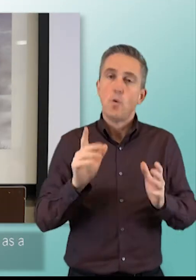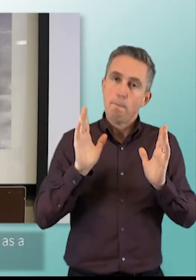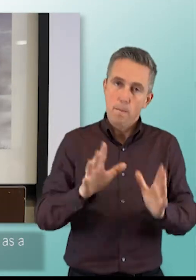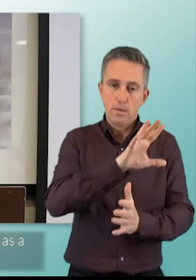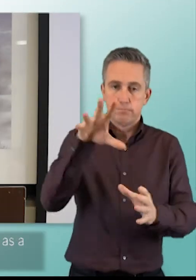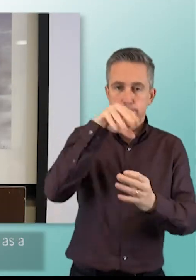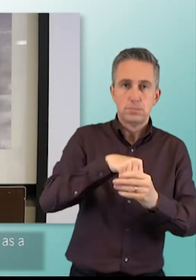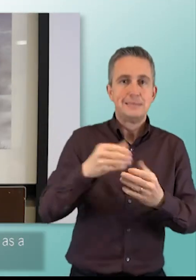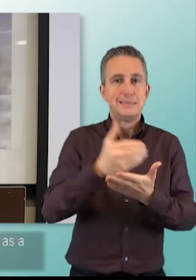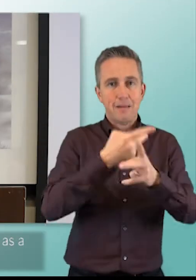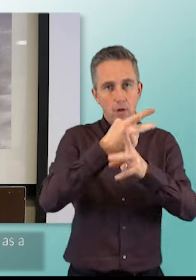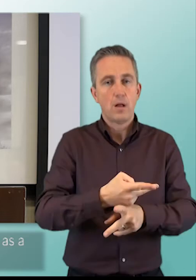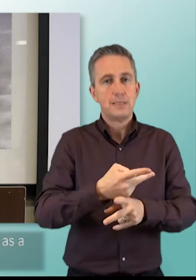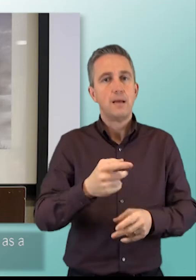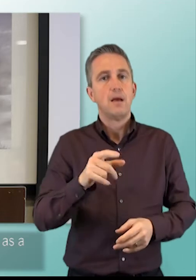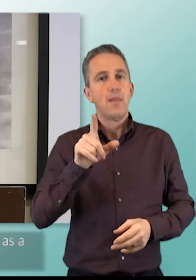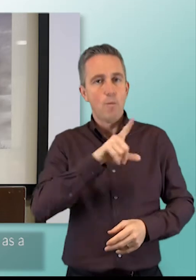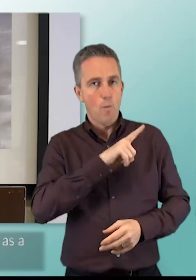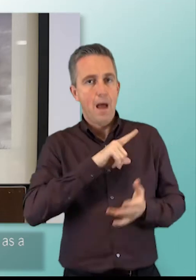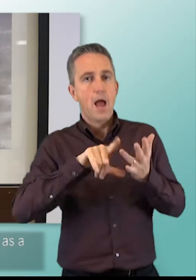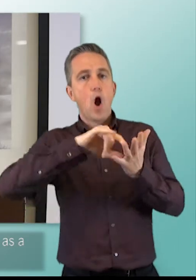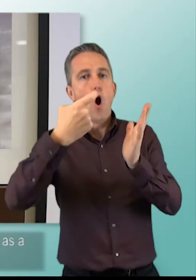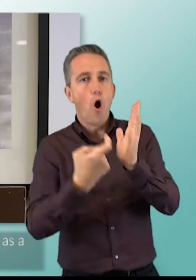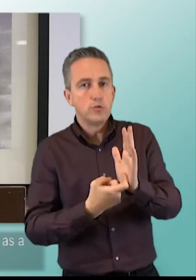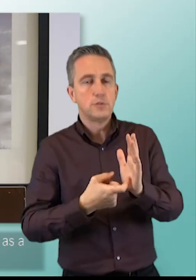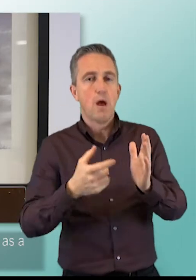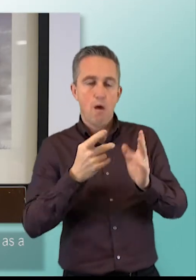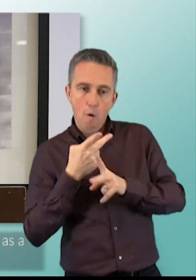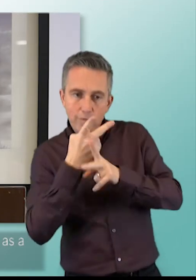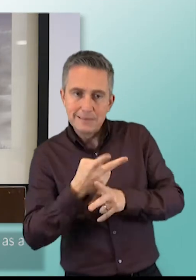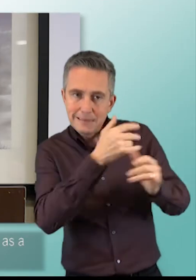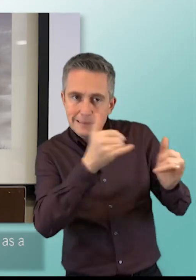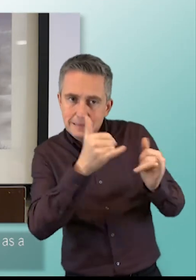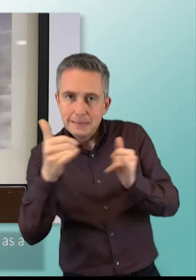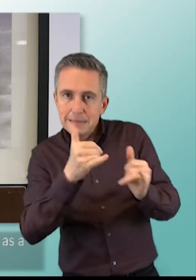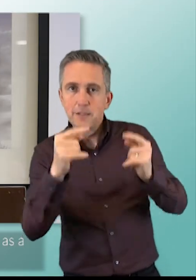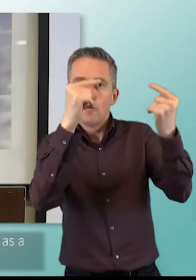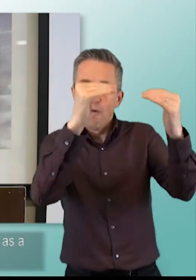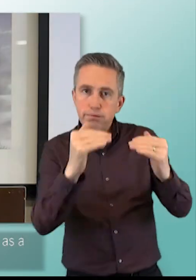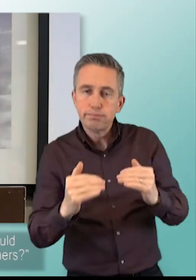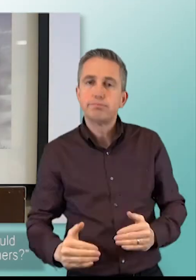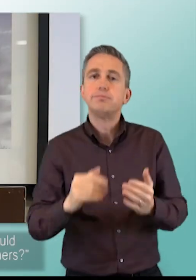That is why it's important to us as a regulator and to charity trustees as a whole.